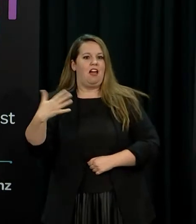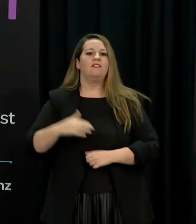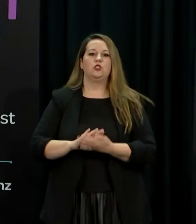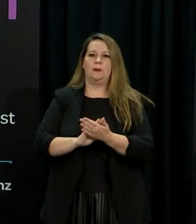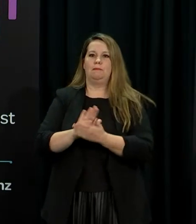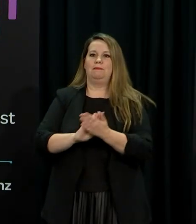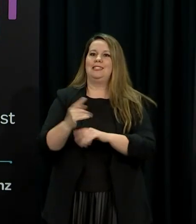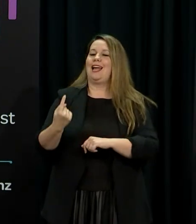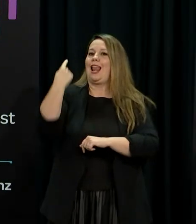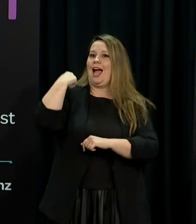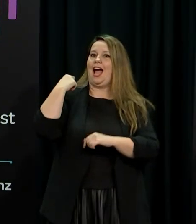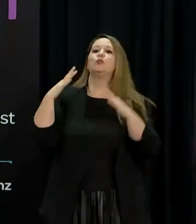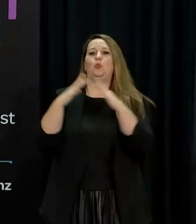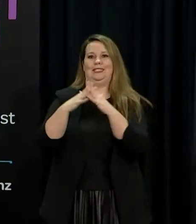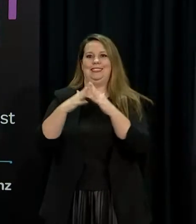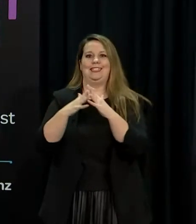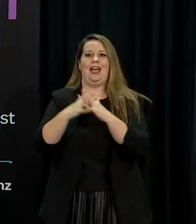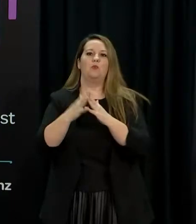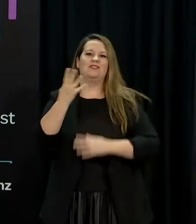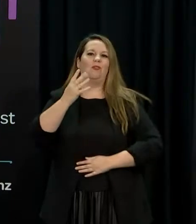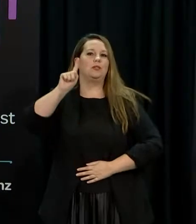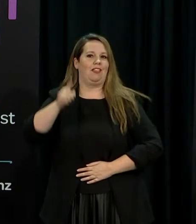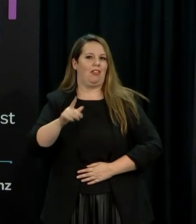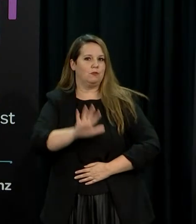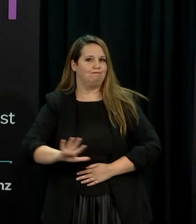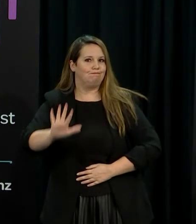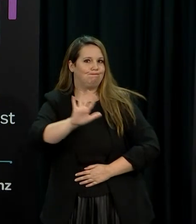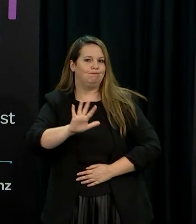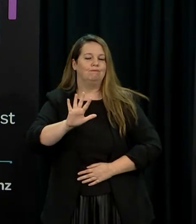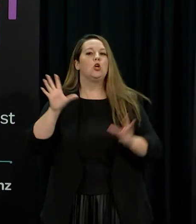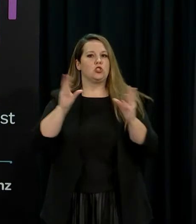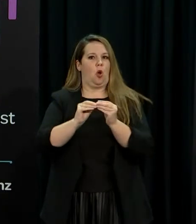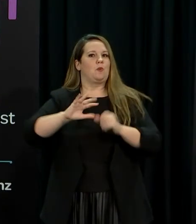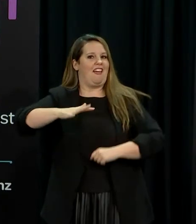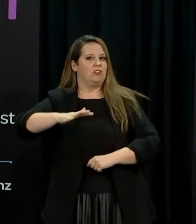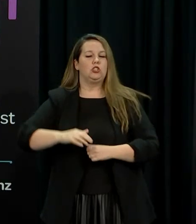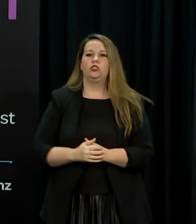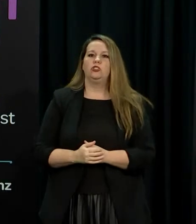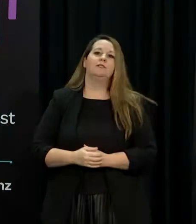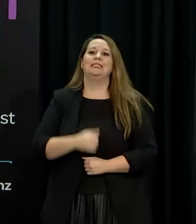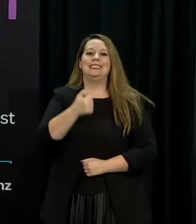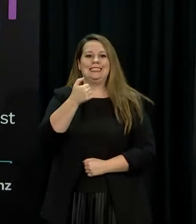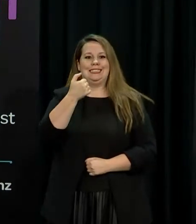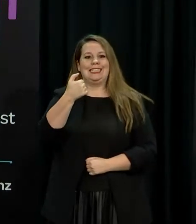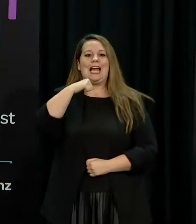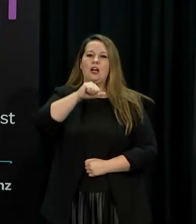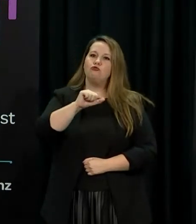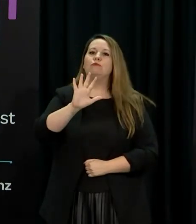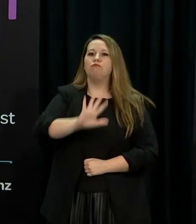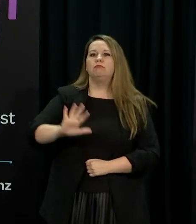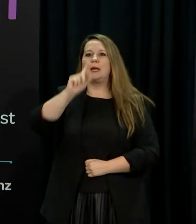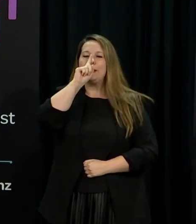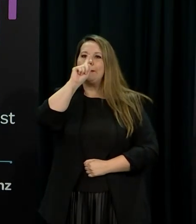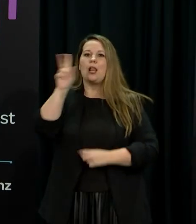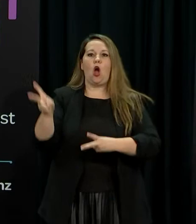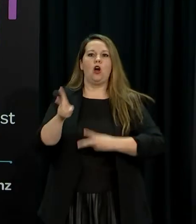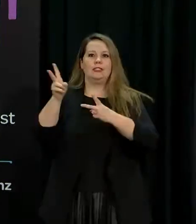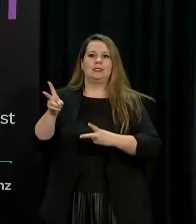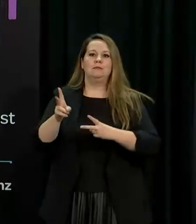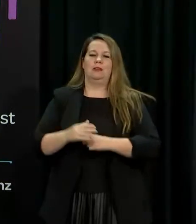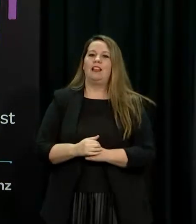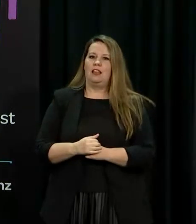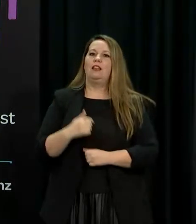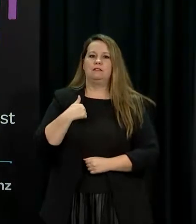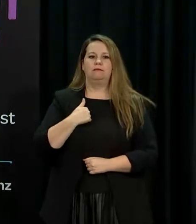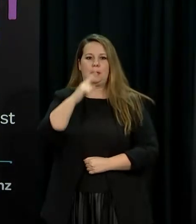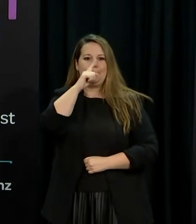14,969 last Wednesday. There are 654 people in hospital, 23 of whom are in ICU, which